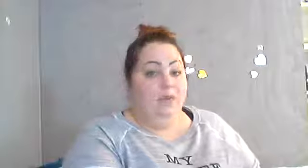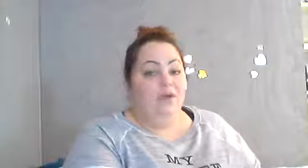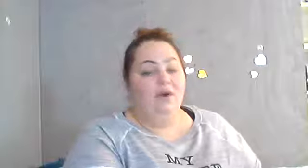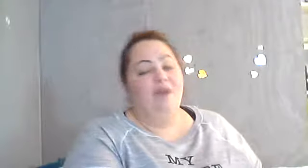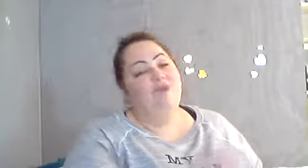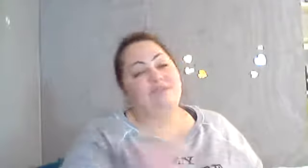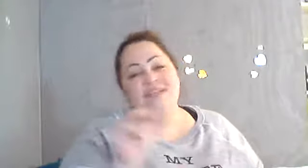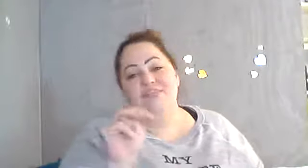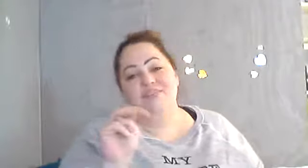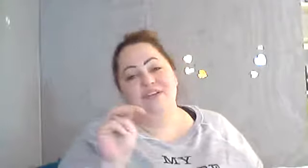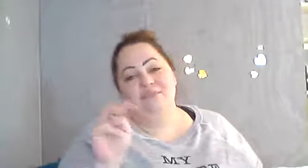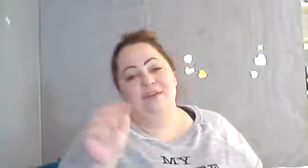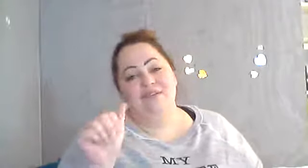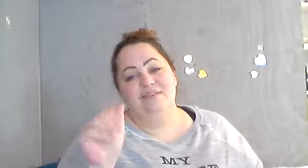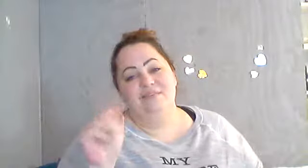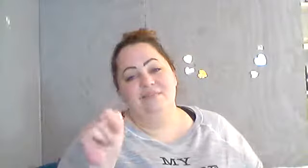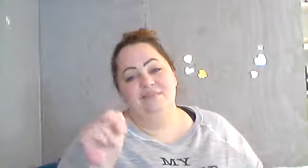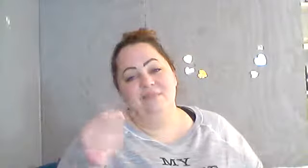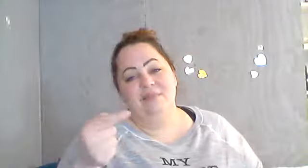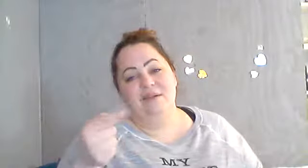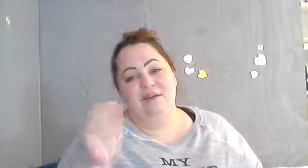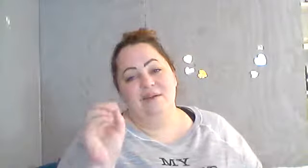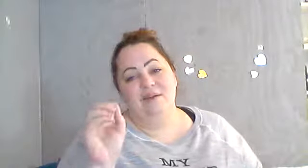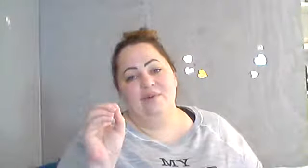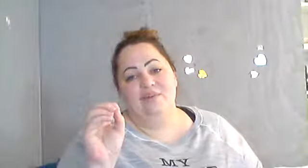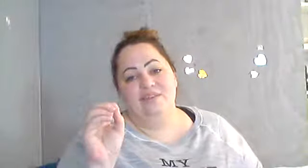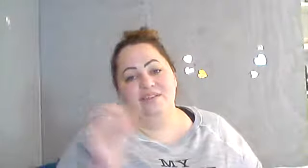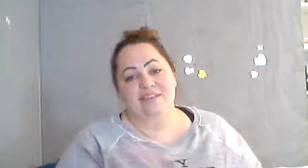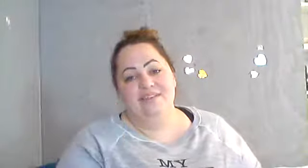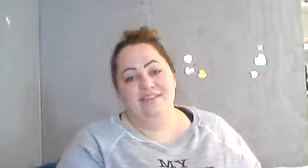Mango, I've always seen it finger spelled. Mango.